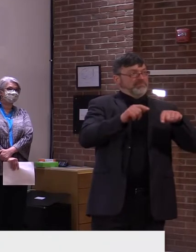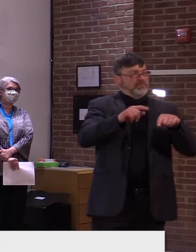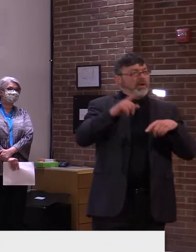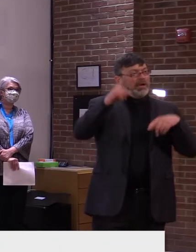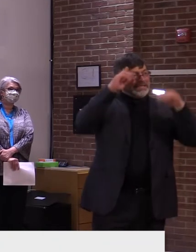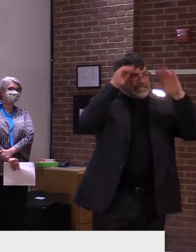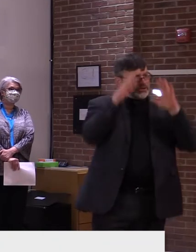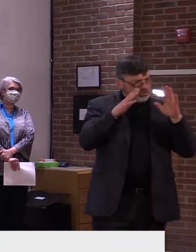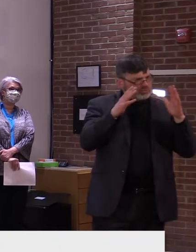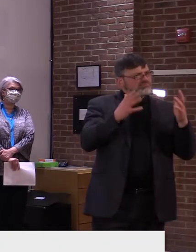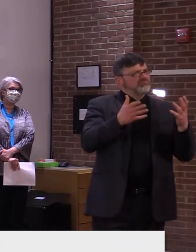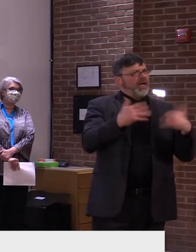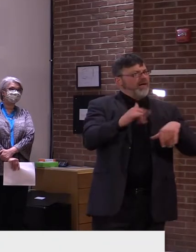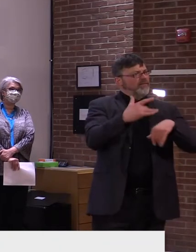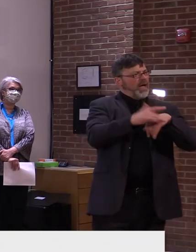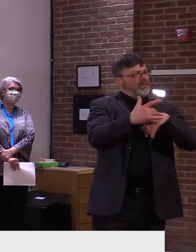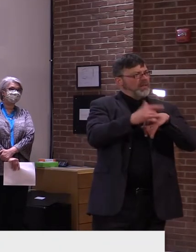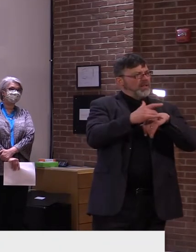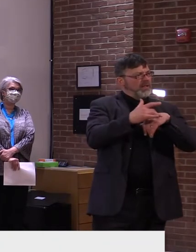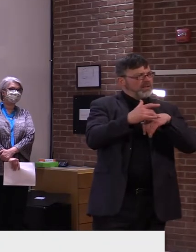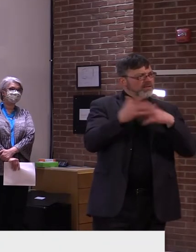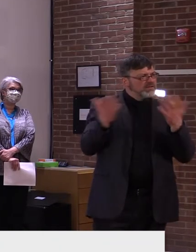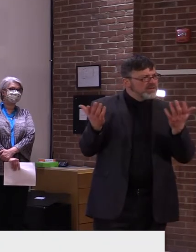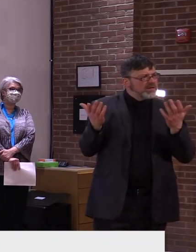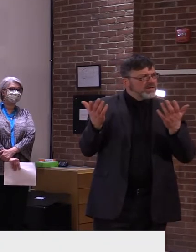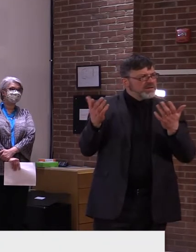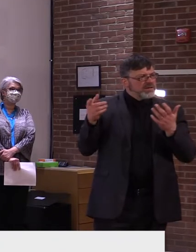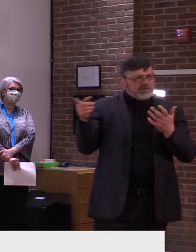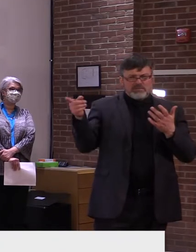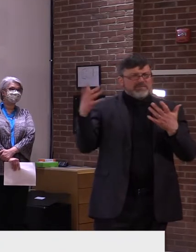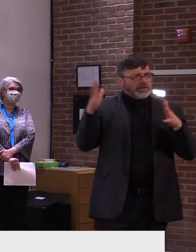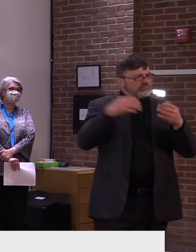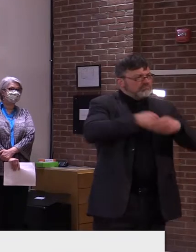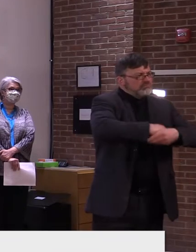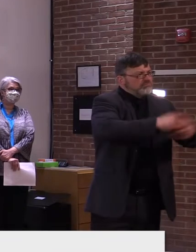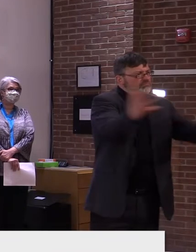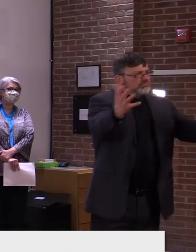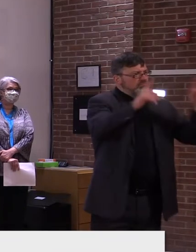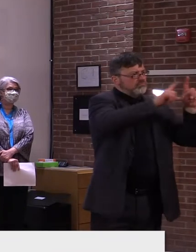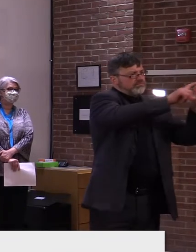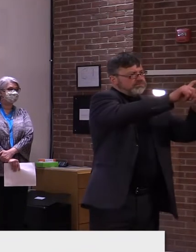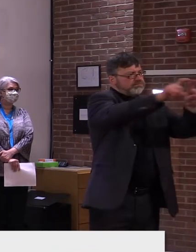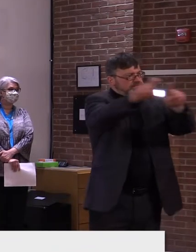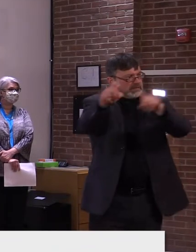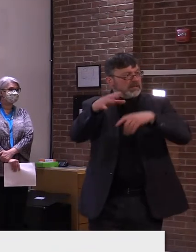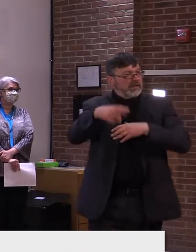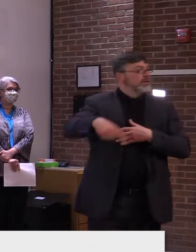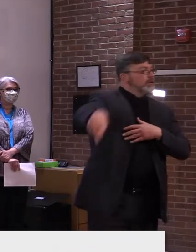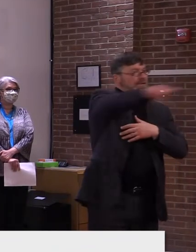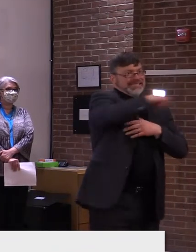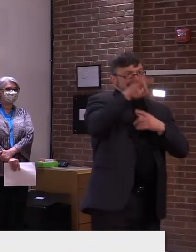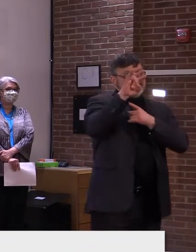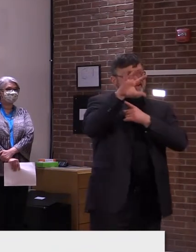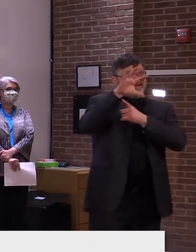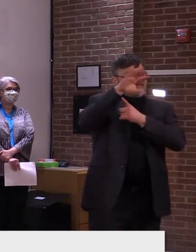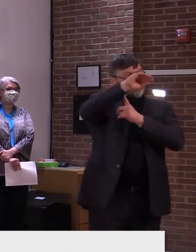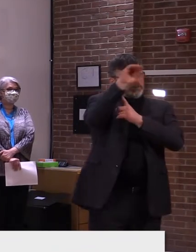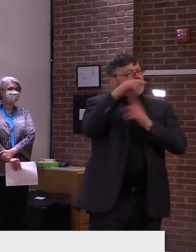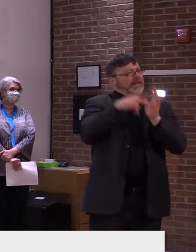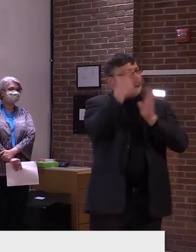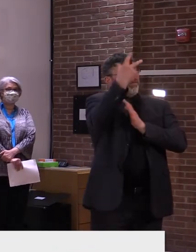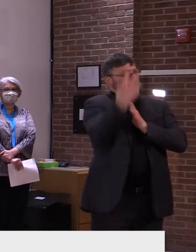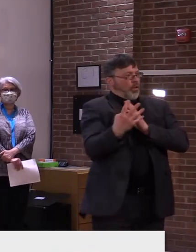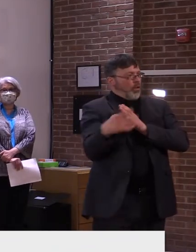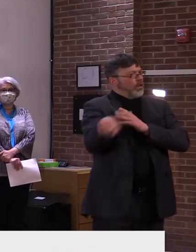was that survey that went out, said over 80% of teachers wanted it. So where's the disconnect? Why are teachers not signing up? You